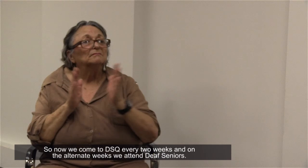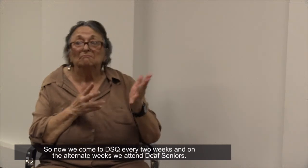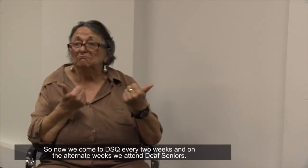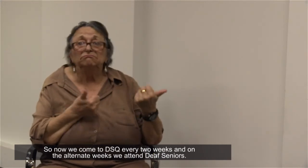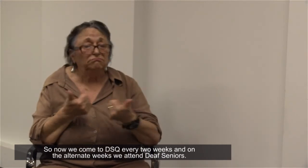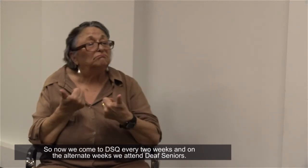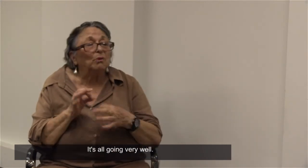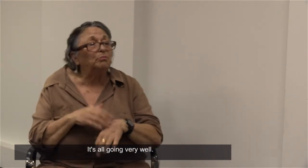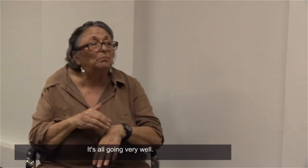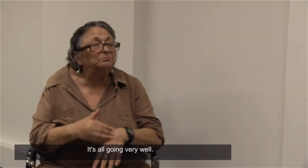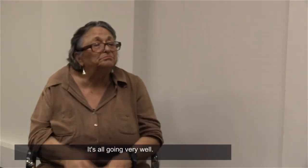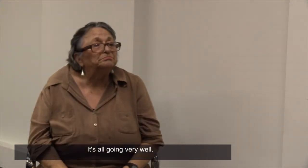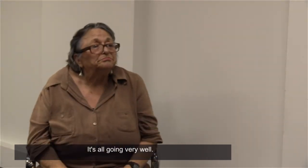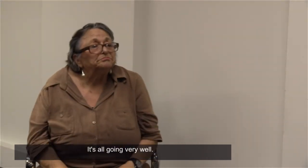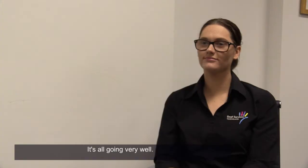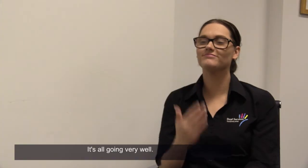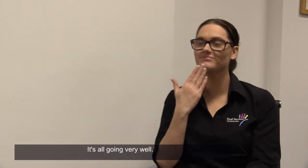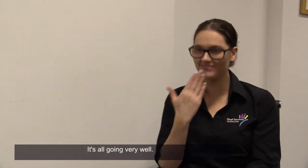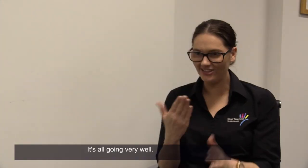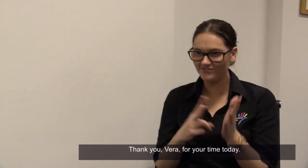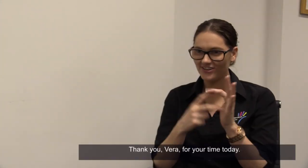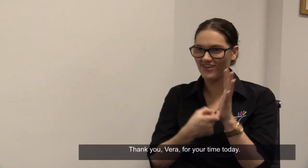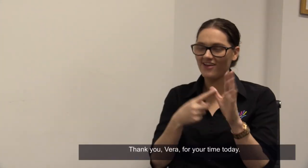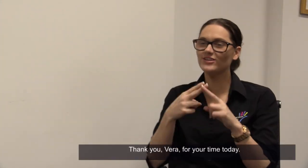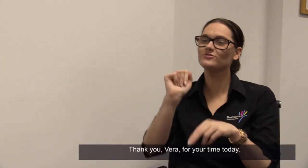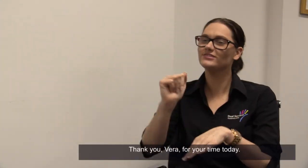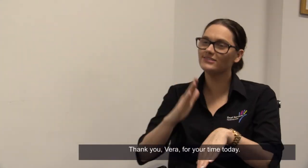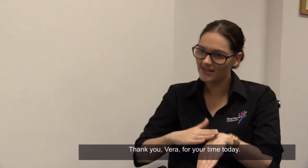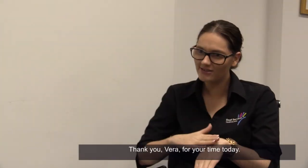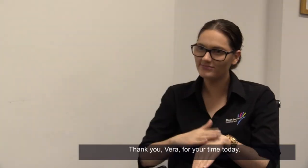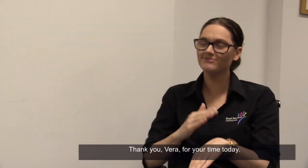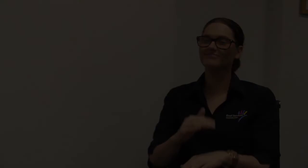Seniors. It's all going very well. Thank you, Vera, for your time today.